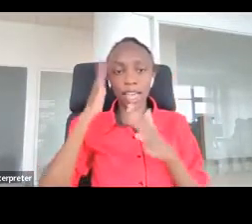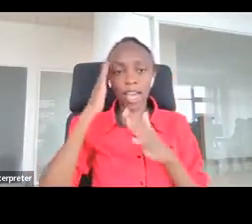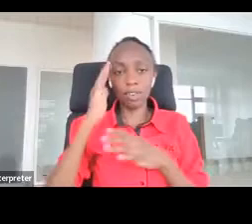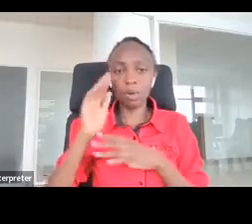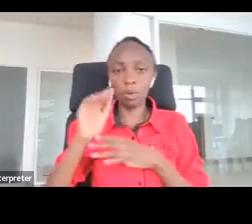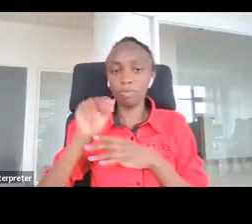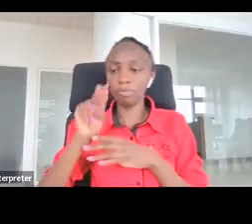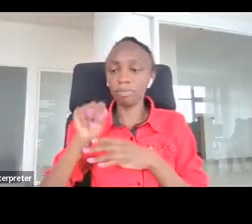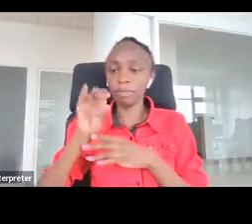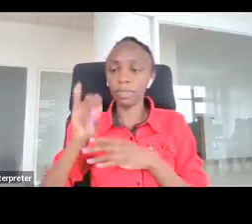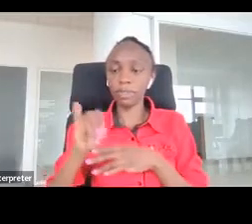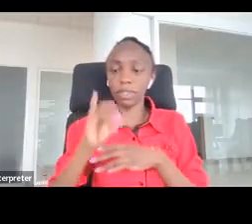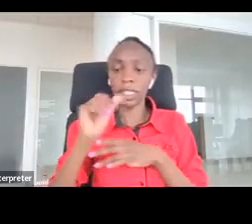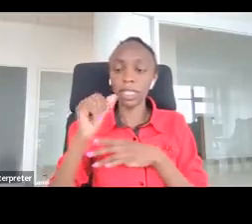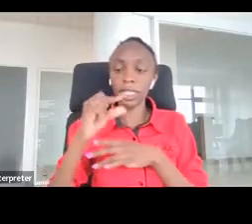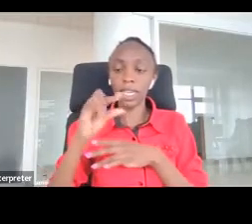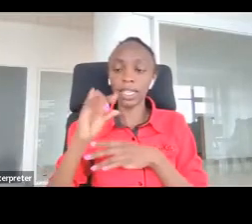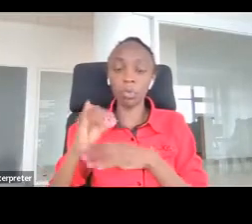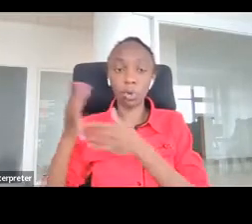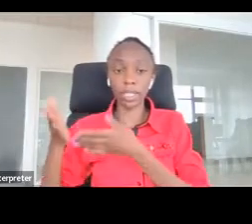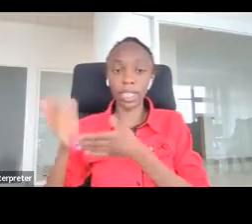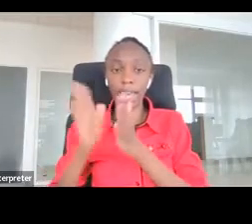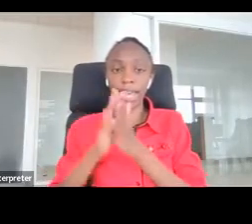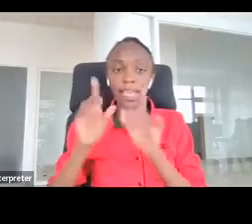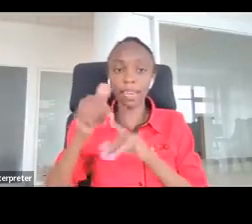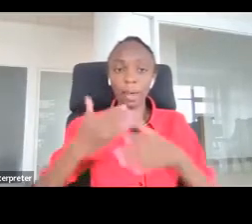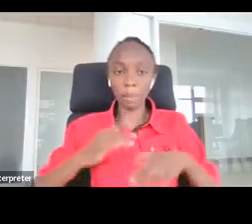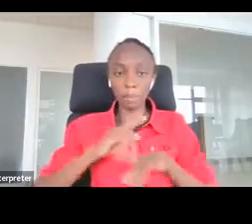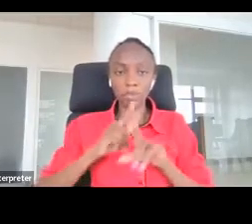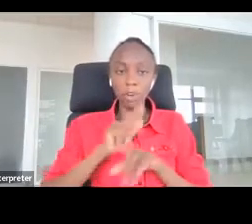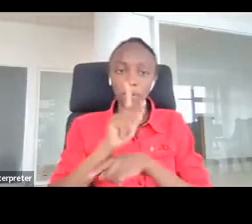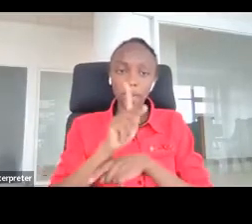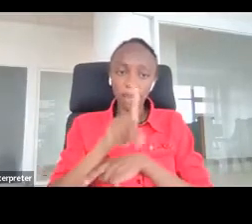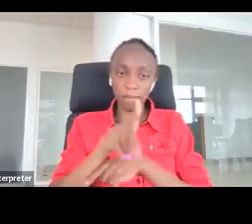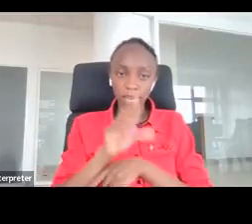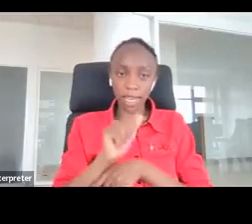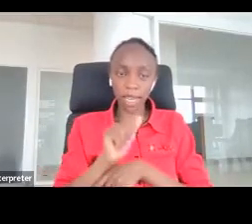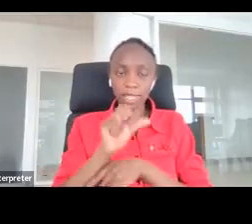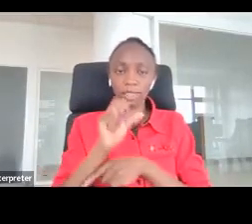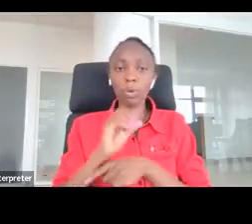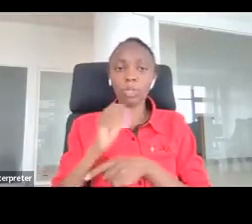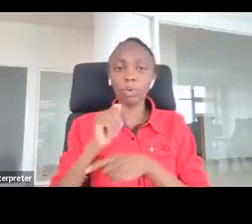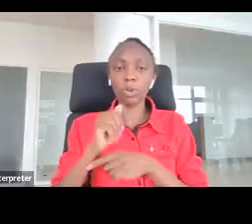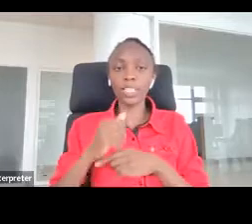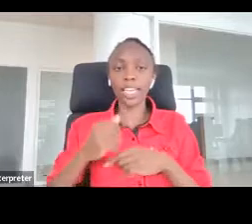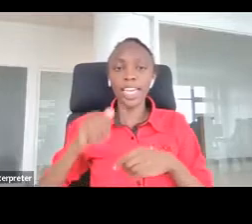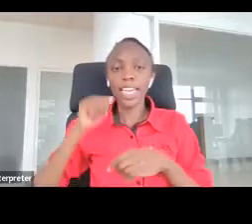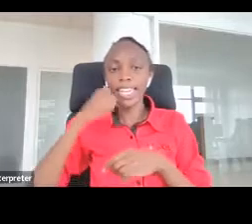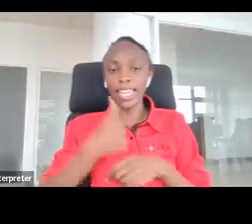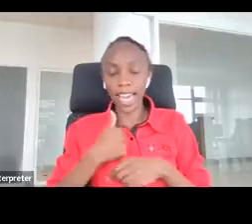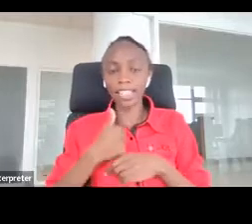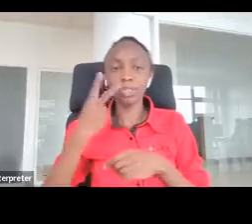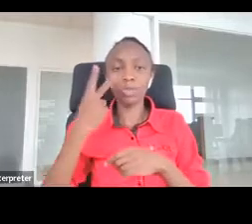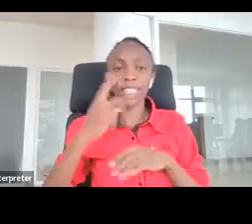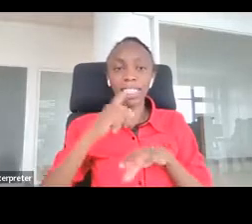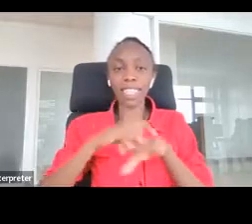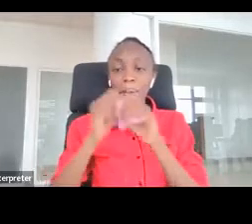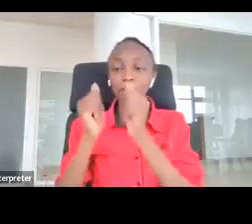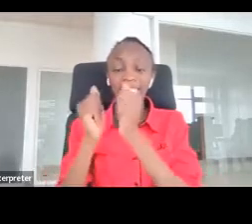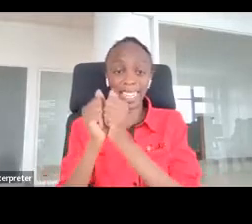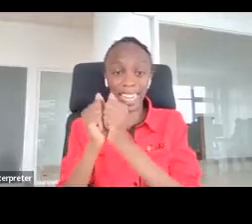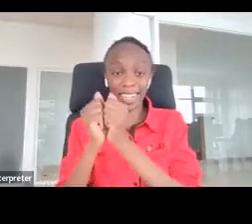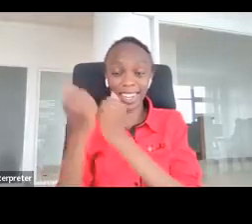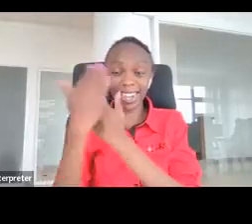other colleagues from KPA, but it was really inspiring to see that at 10 p.m. there were still children and